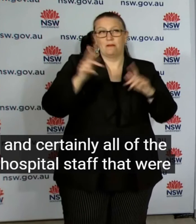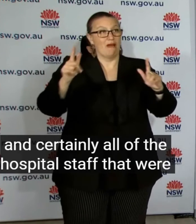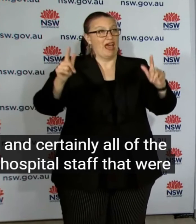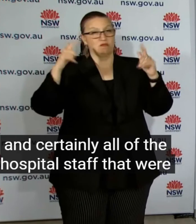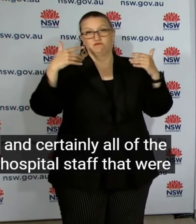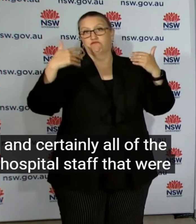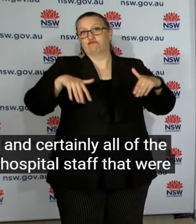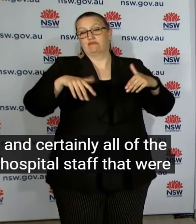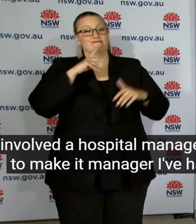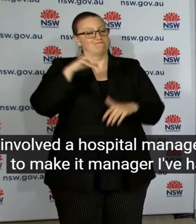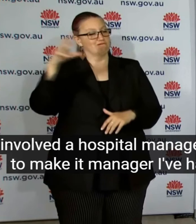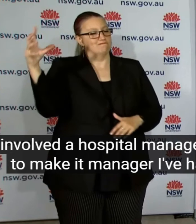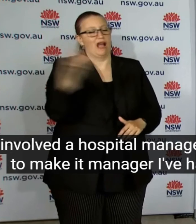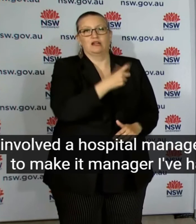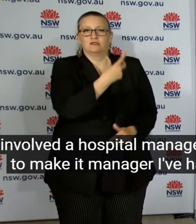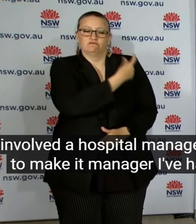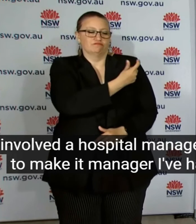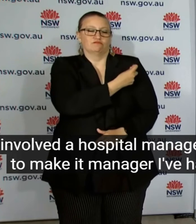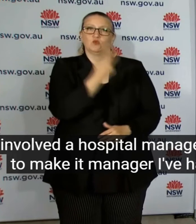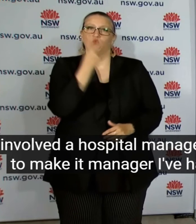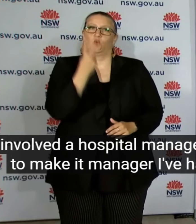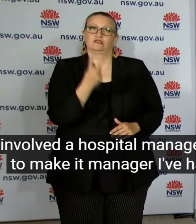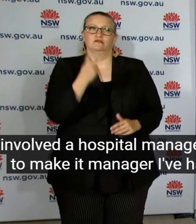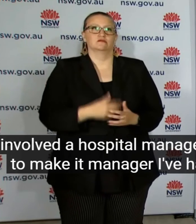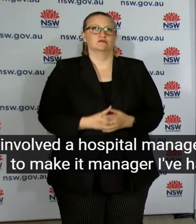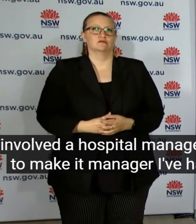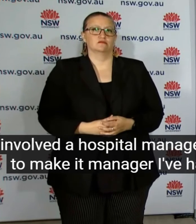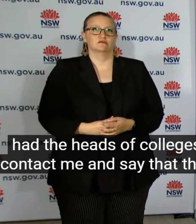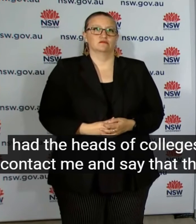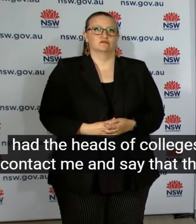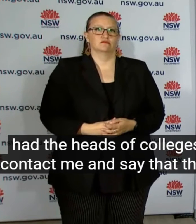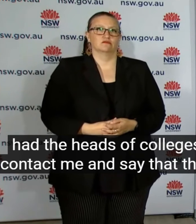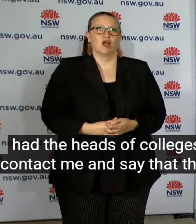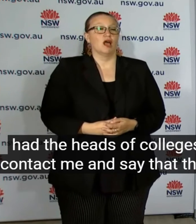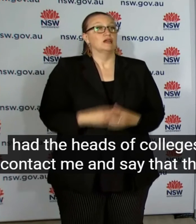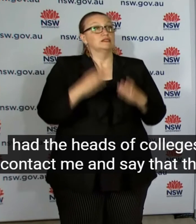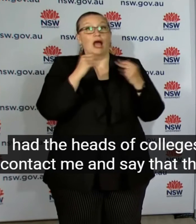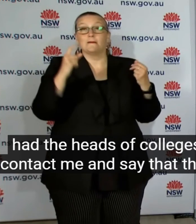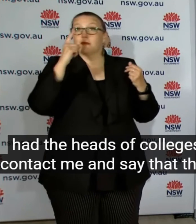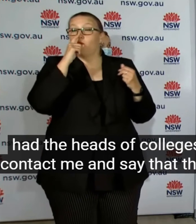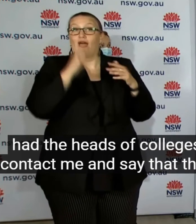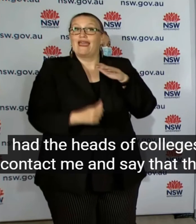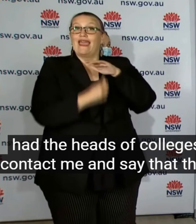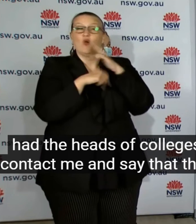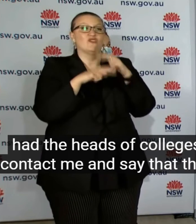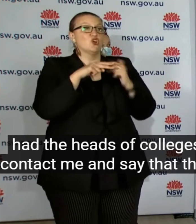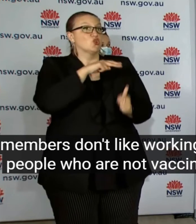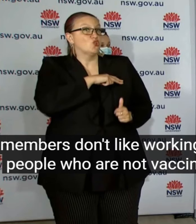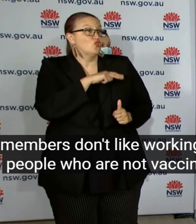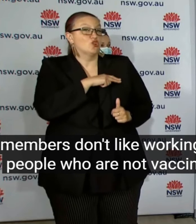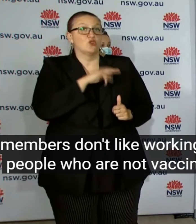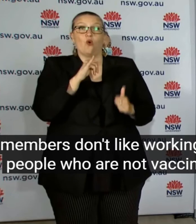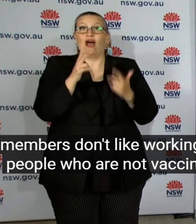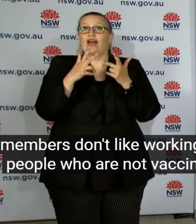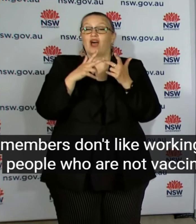the heads of colleges contact me and say that their members don't like working with people who are not vaccinated because they're putting their fellows at risk,